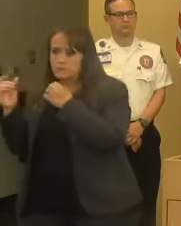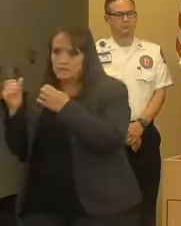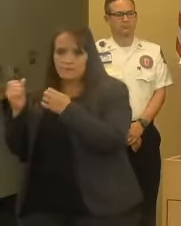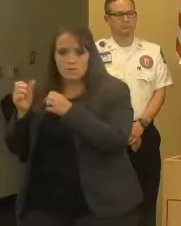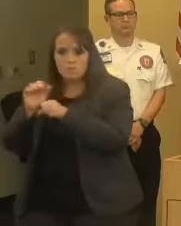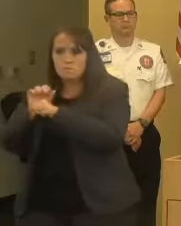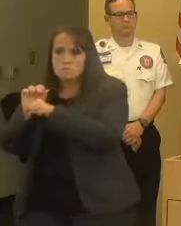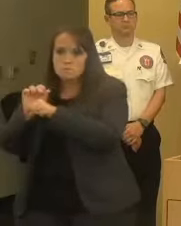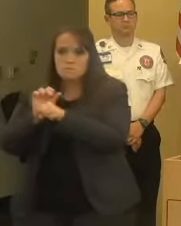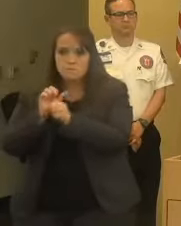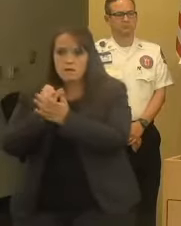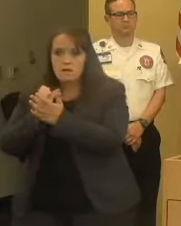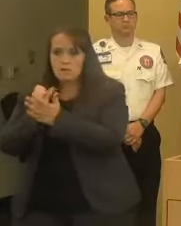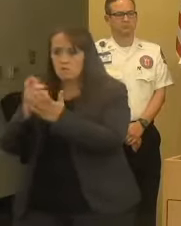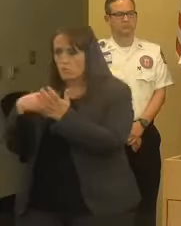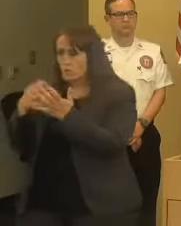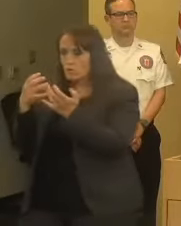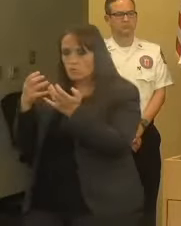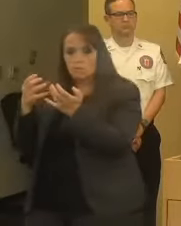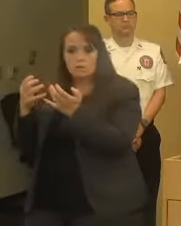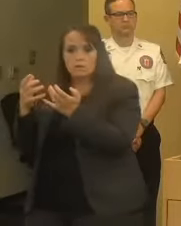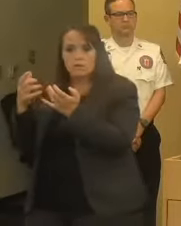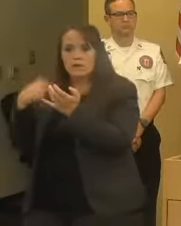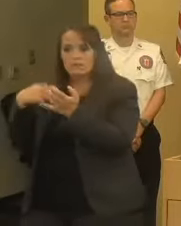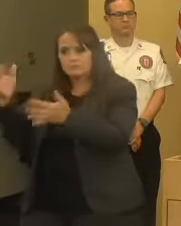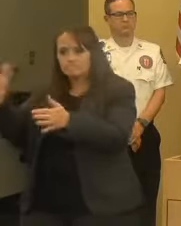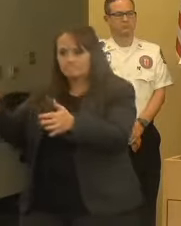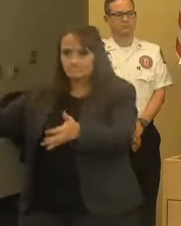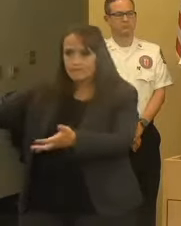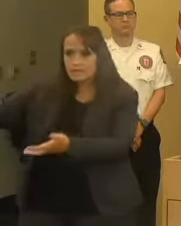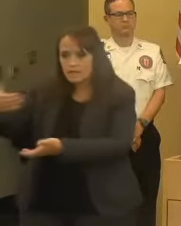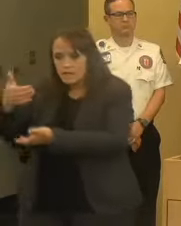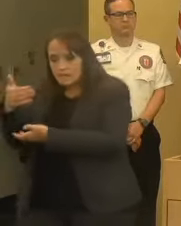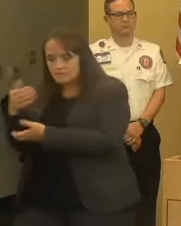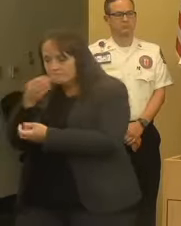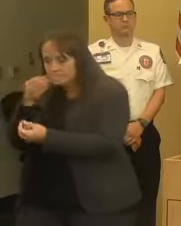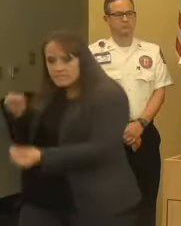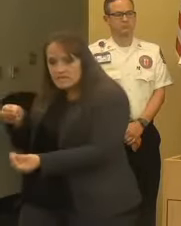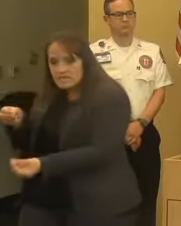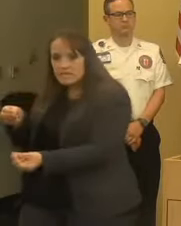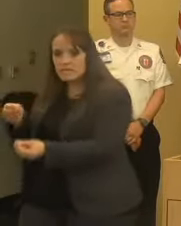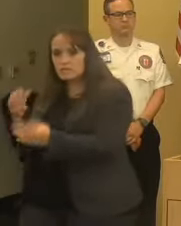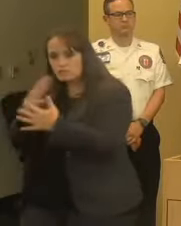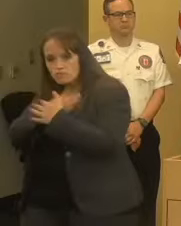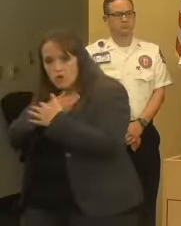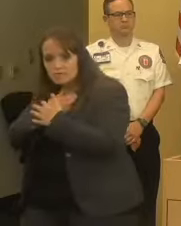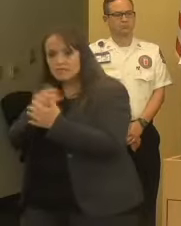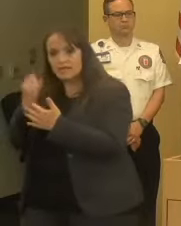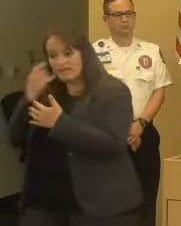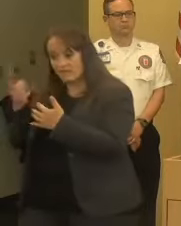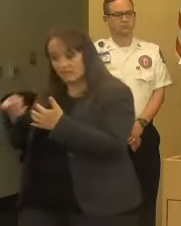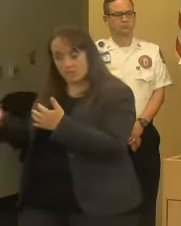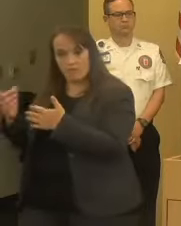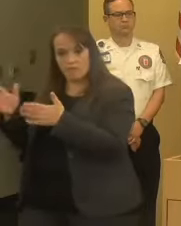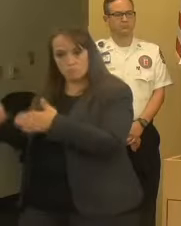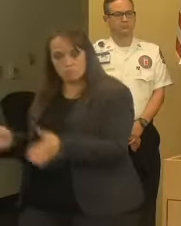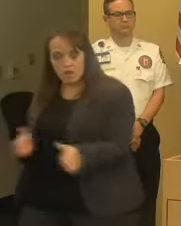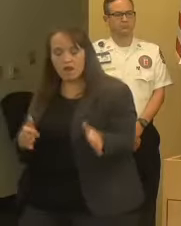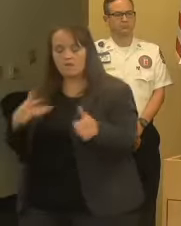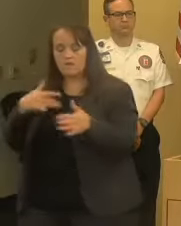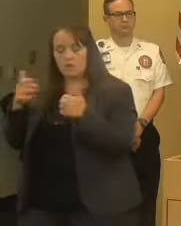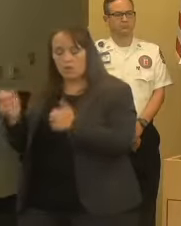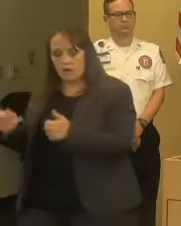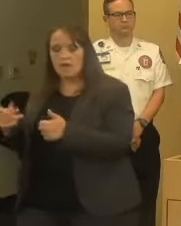we actually have something to take them someplace and feed them also, because if they are prepared, they can do a better job for you as citizens.